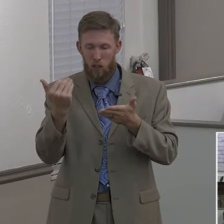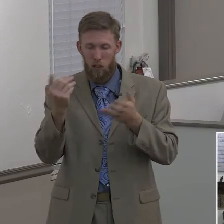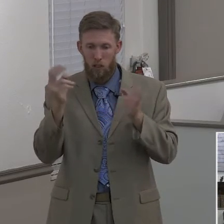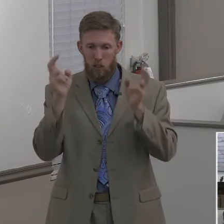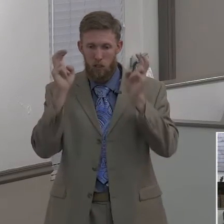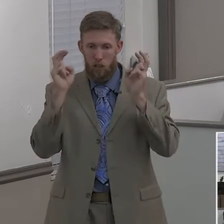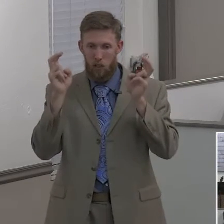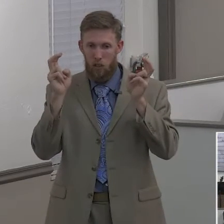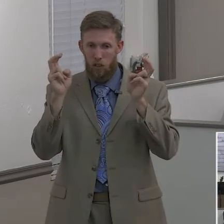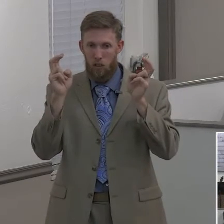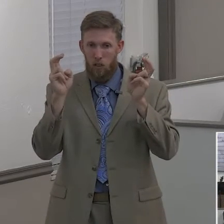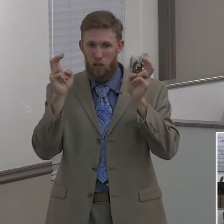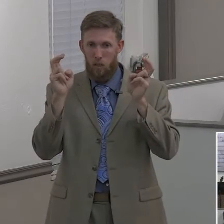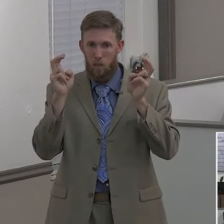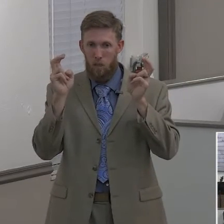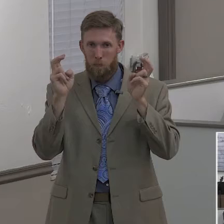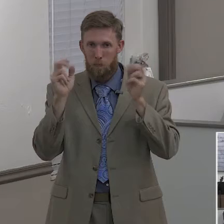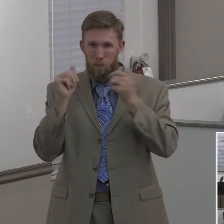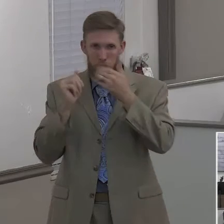says.